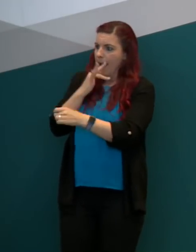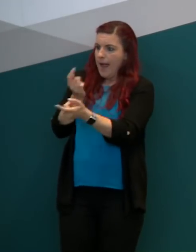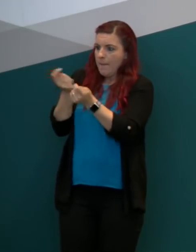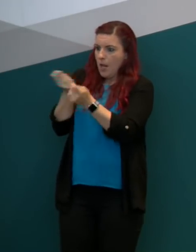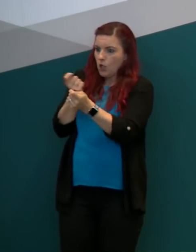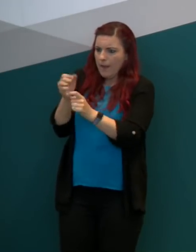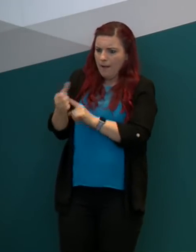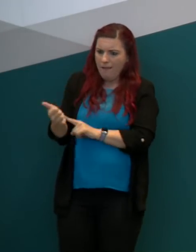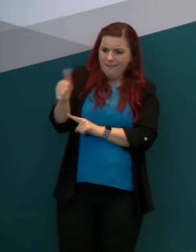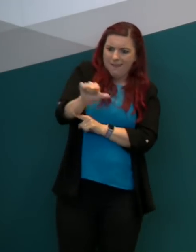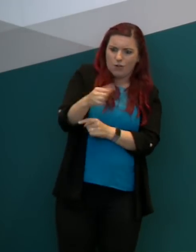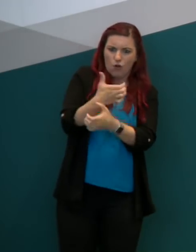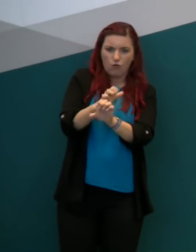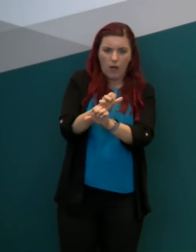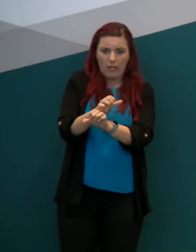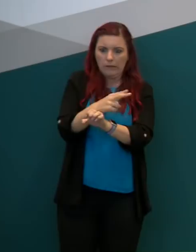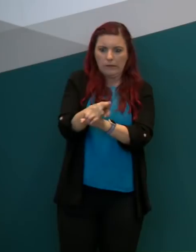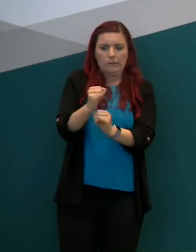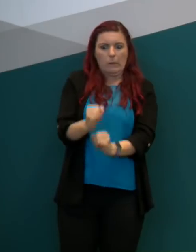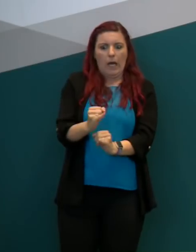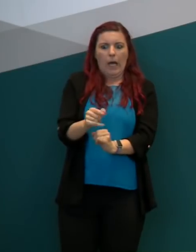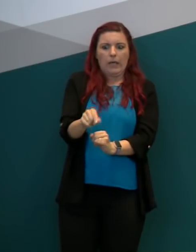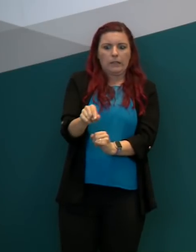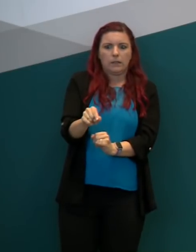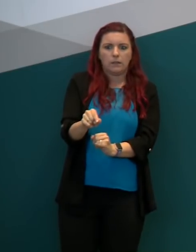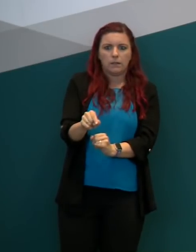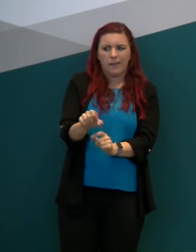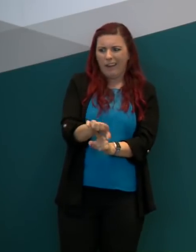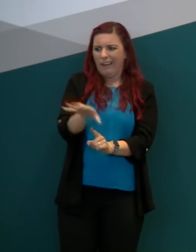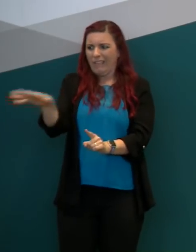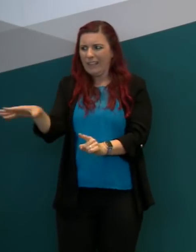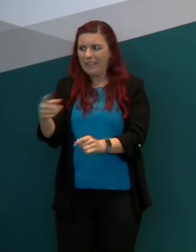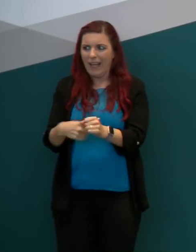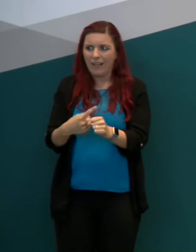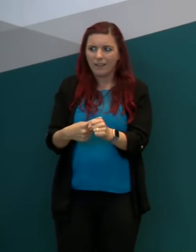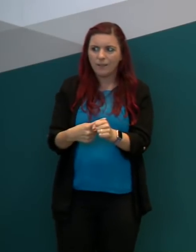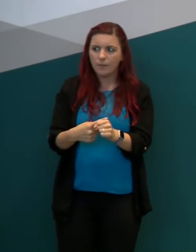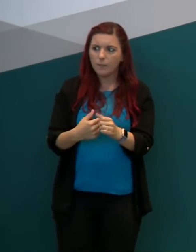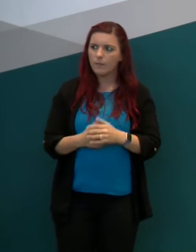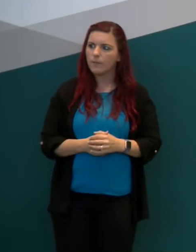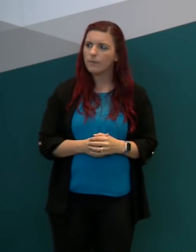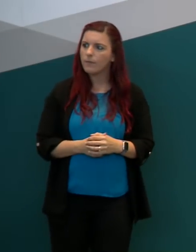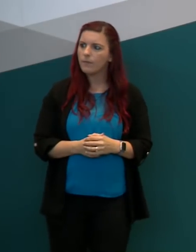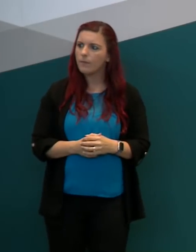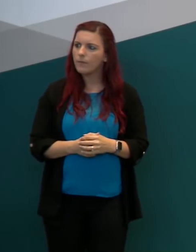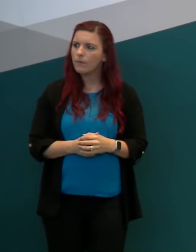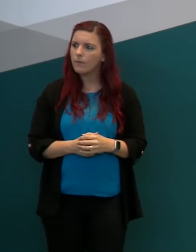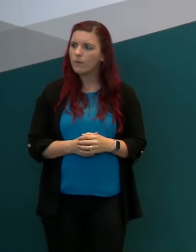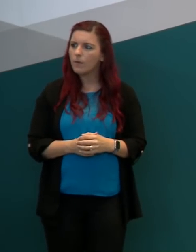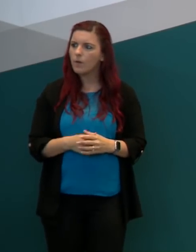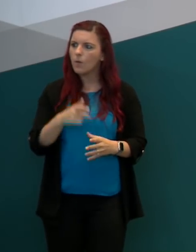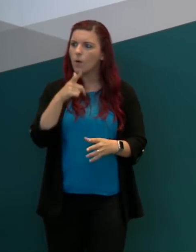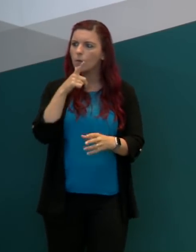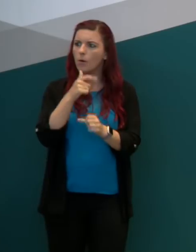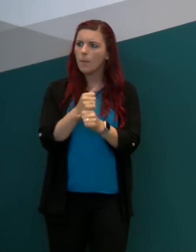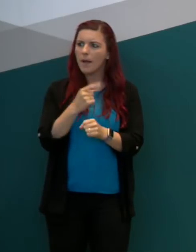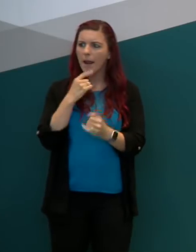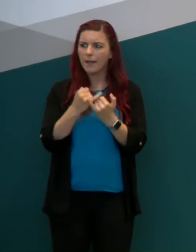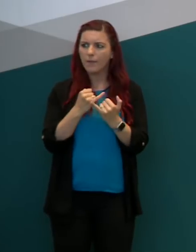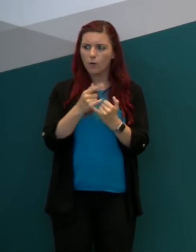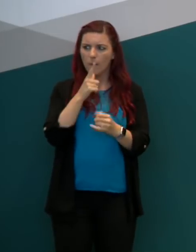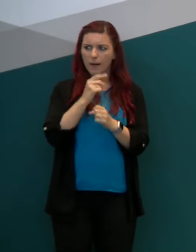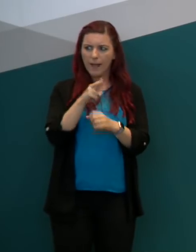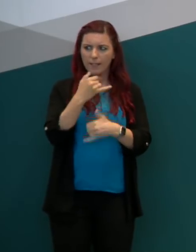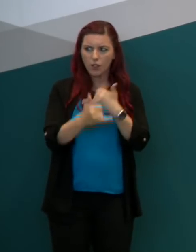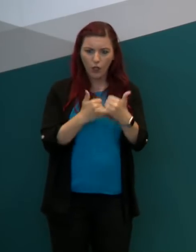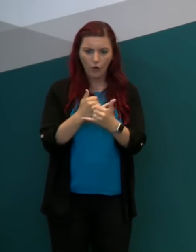neighbouring countries are not doing so well, and they continue to reinfect one another. But won't populations, I mean, if this goes into next year and possibly even the year after, and we